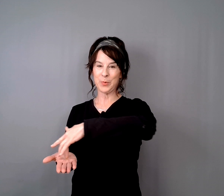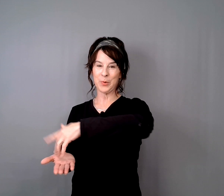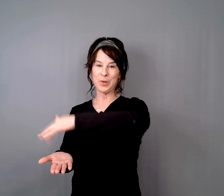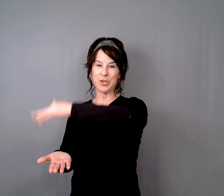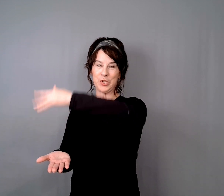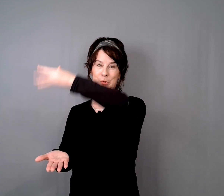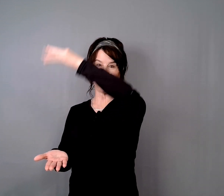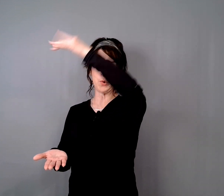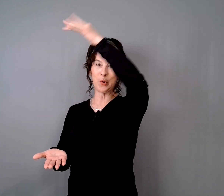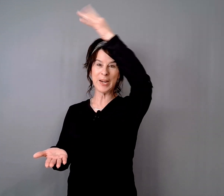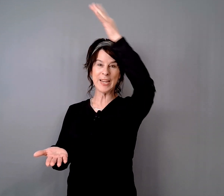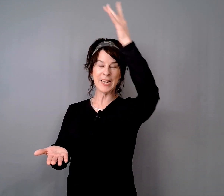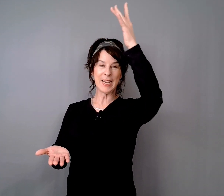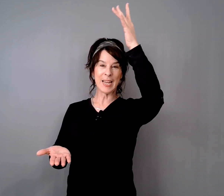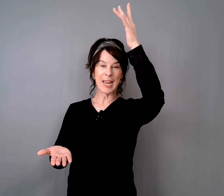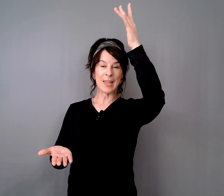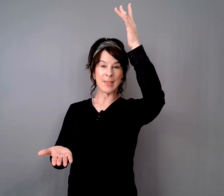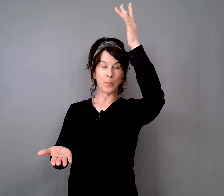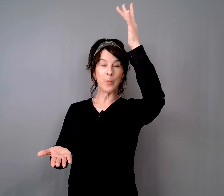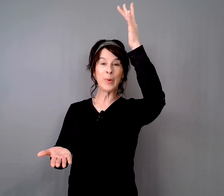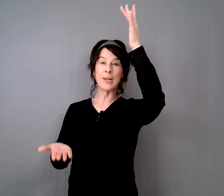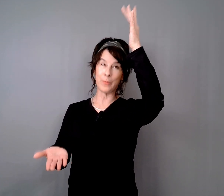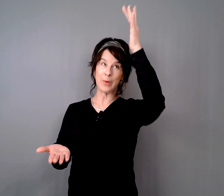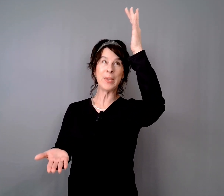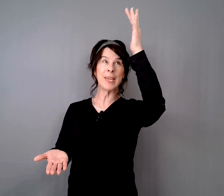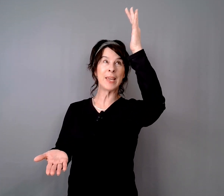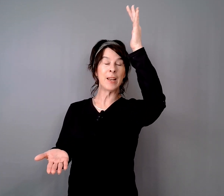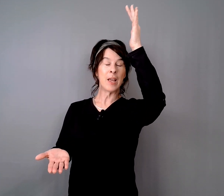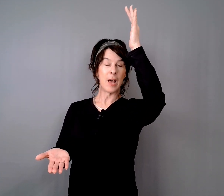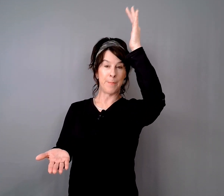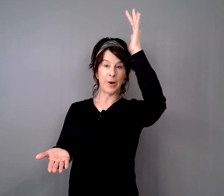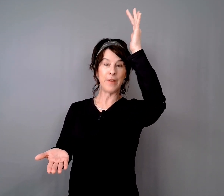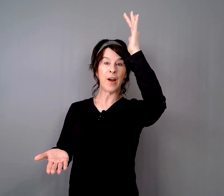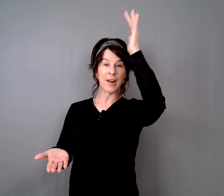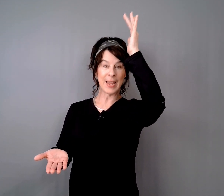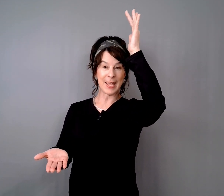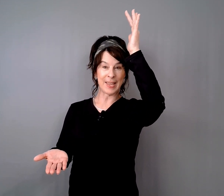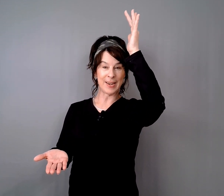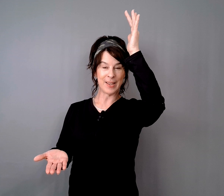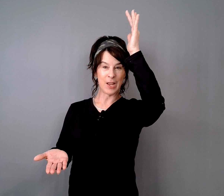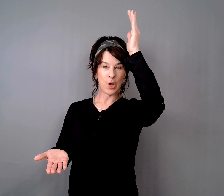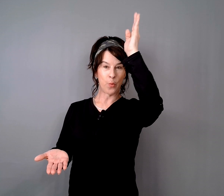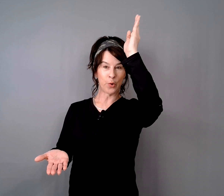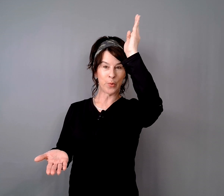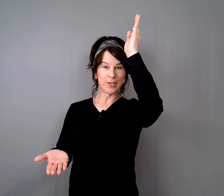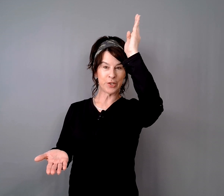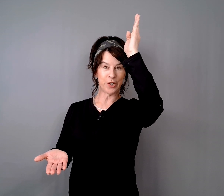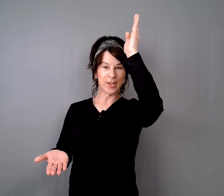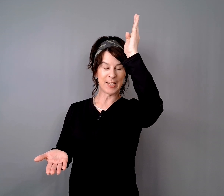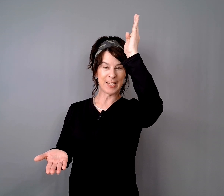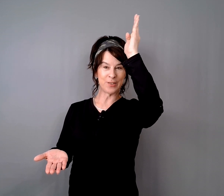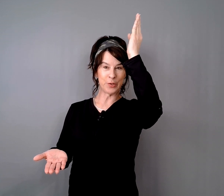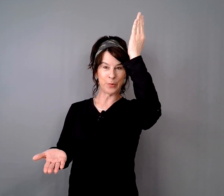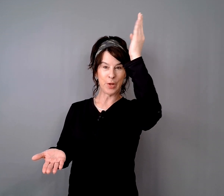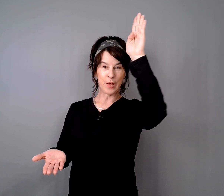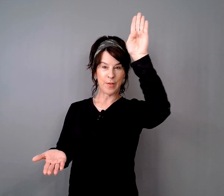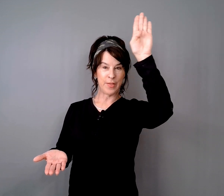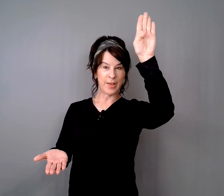going to do glory, and then when we get above our head, we're going to turn it into the